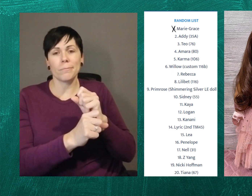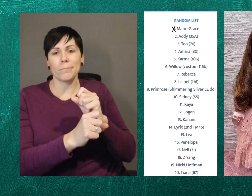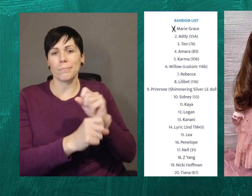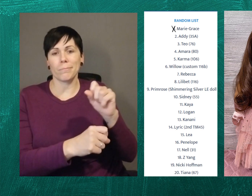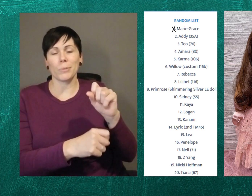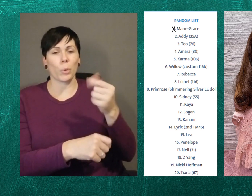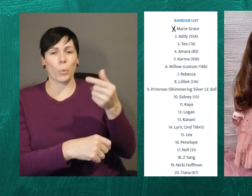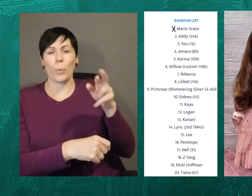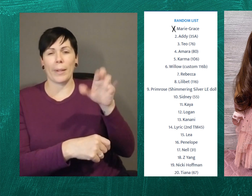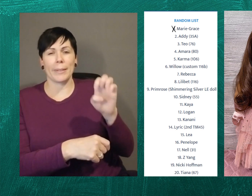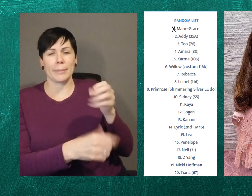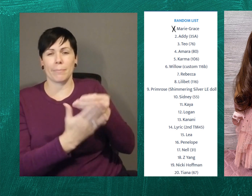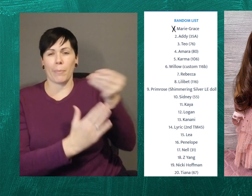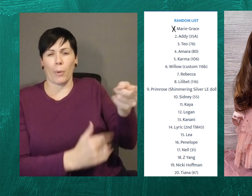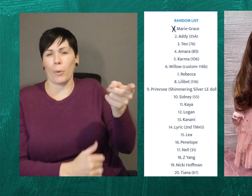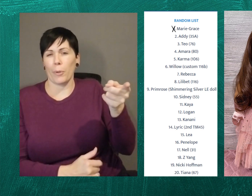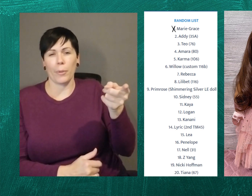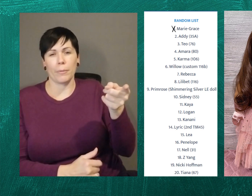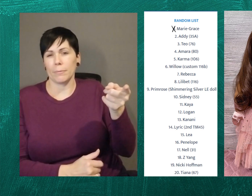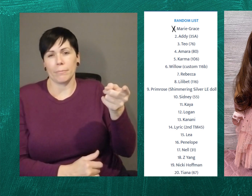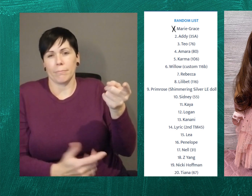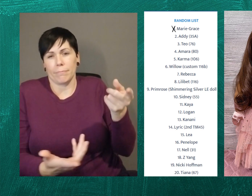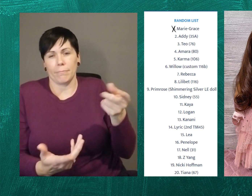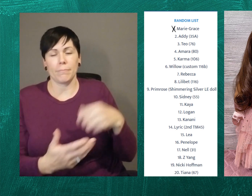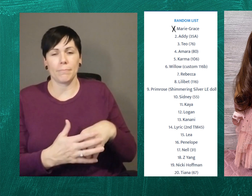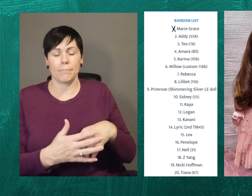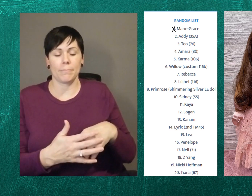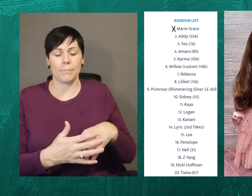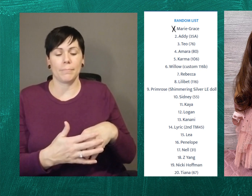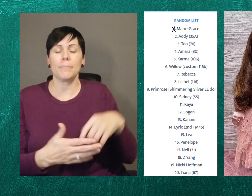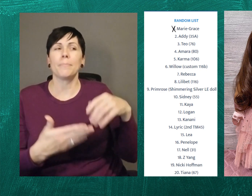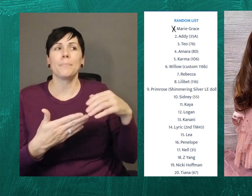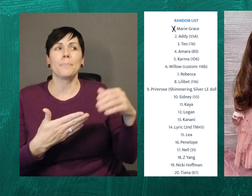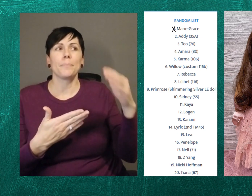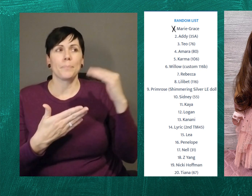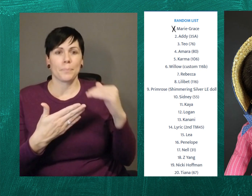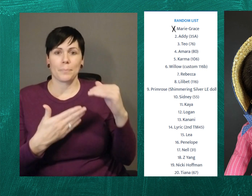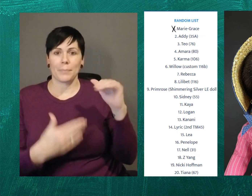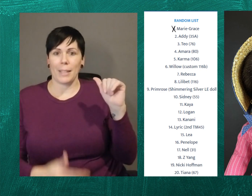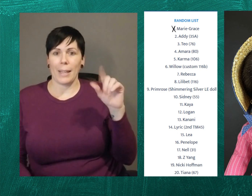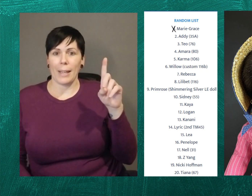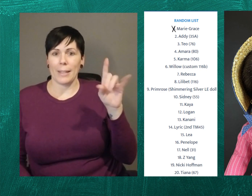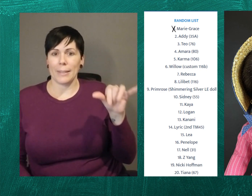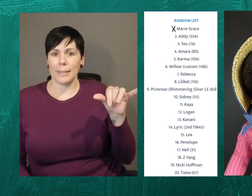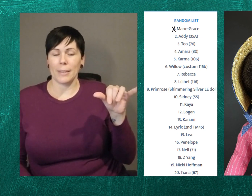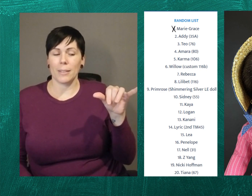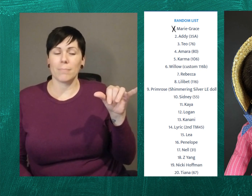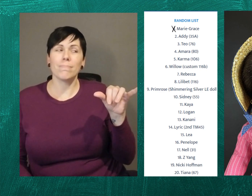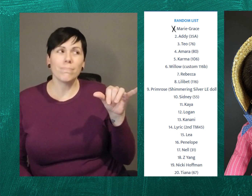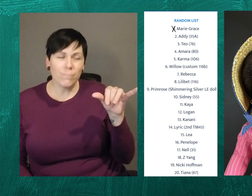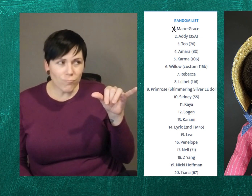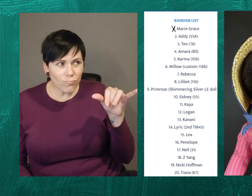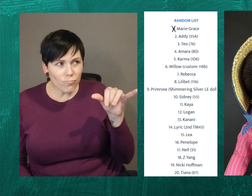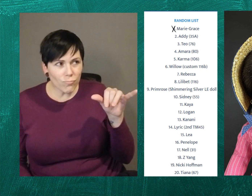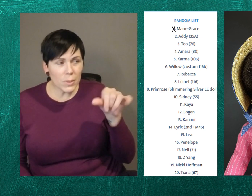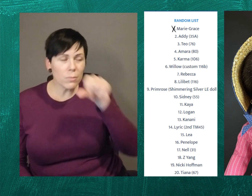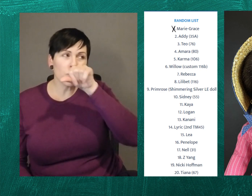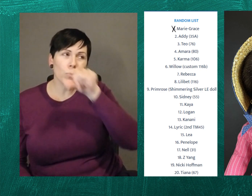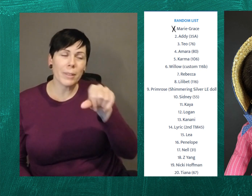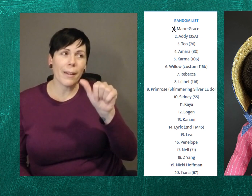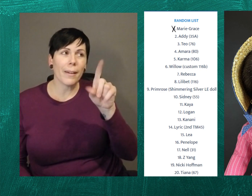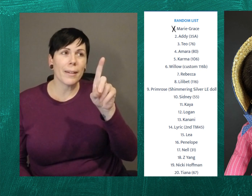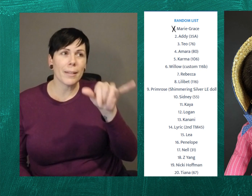our collection, I wouldn't really mind. So no, I would not have picked her. Addie. Man, I love the